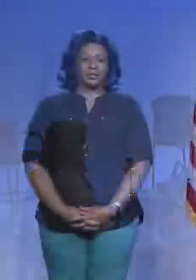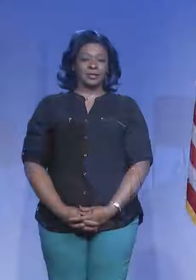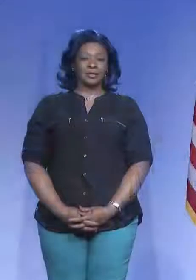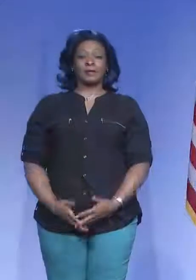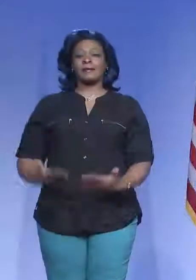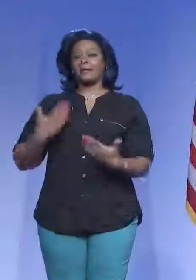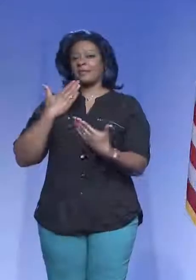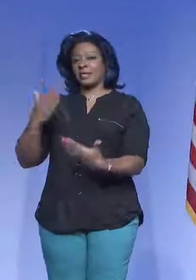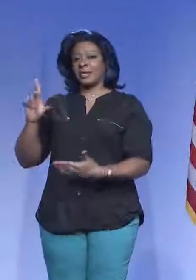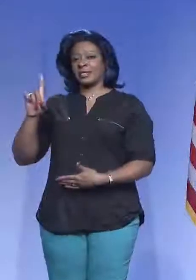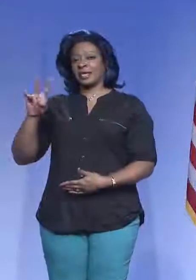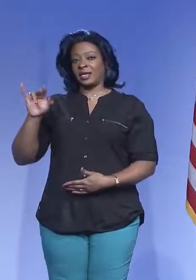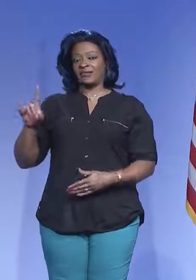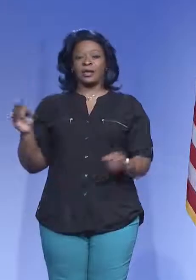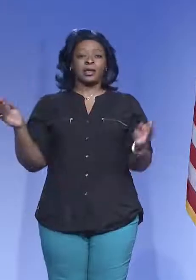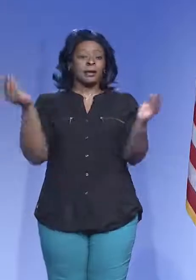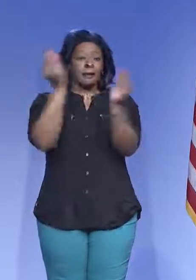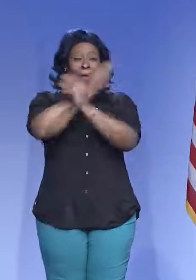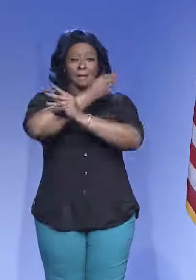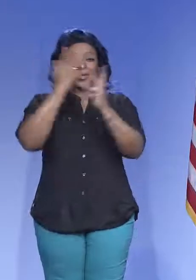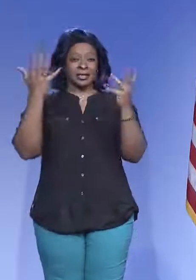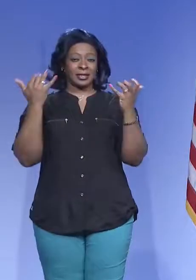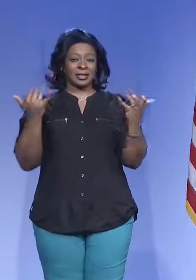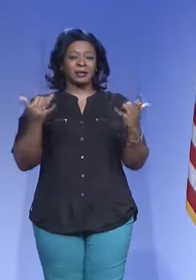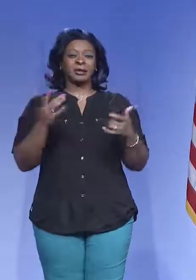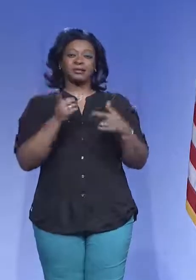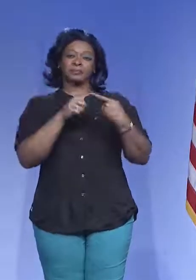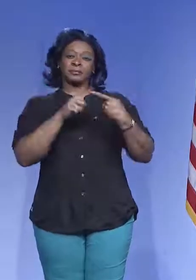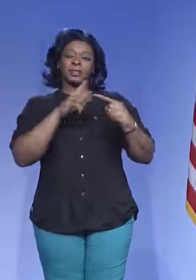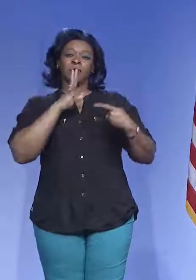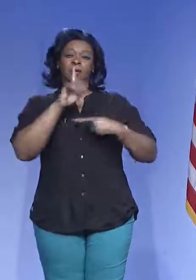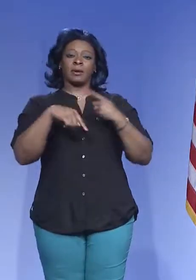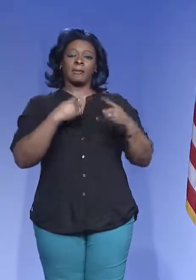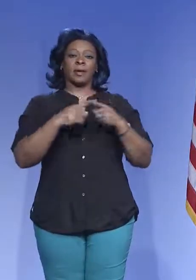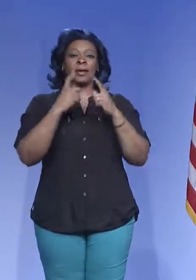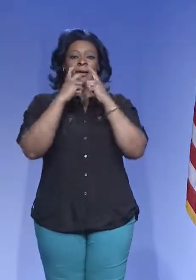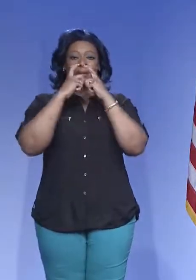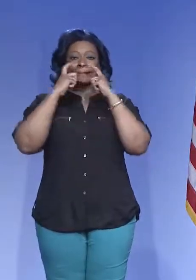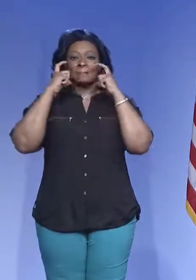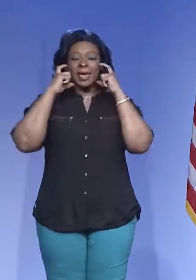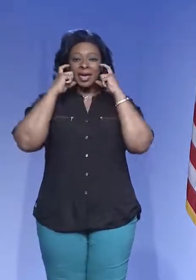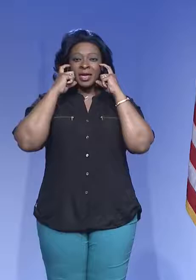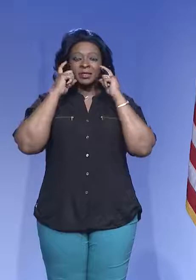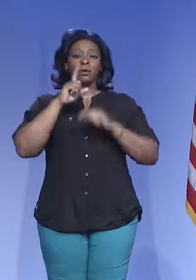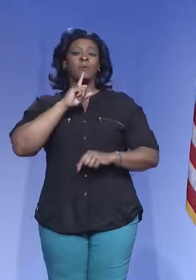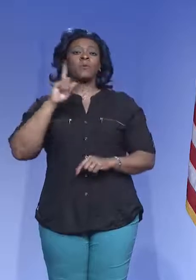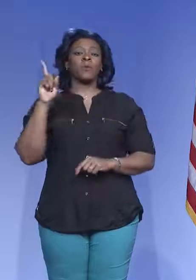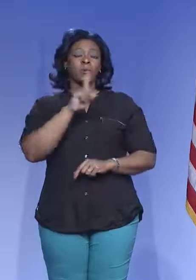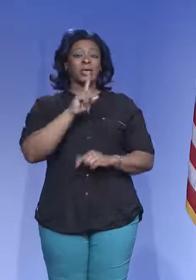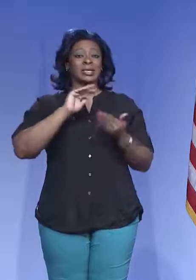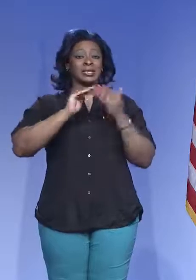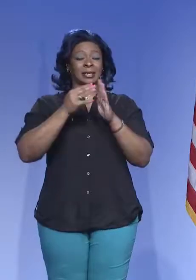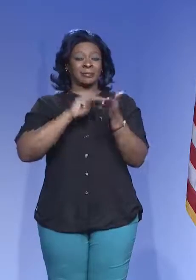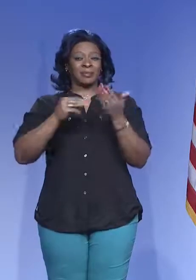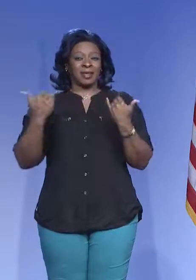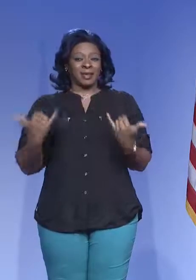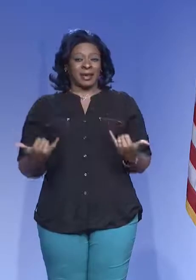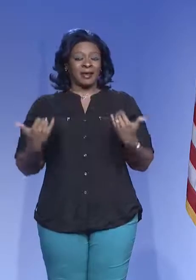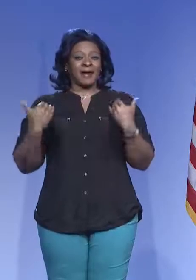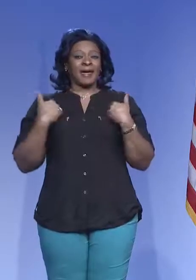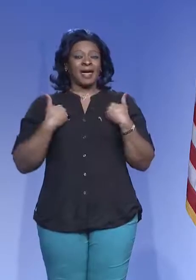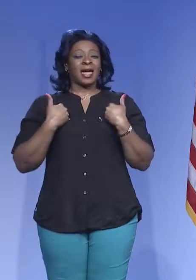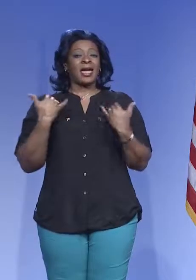Thanks, David. A couple of updates today. First, I'll talk about the mask ordinance that the City of Memphis has, and then I'll get into